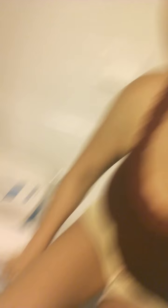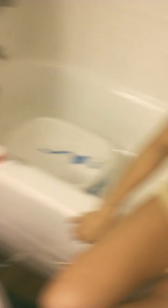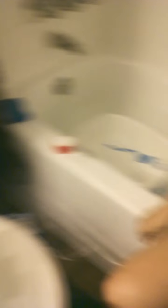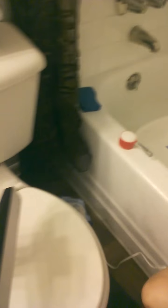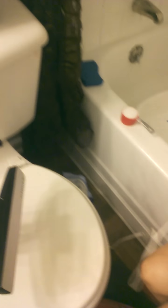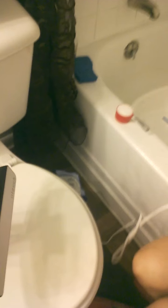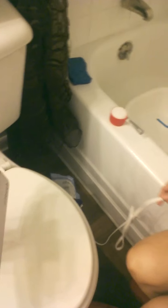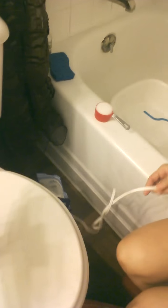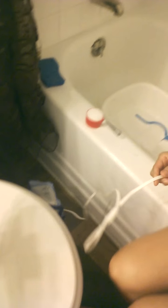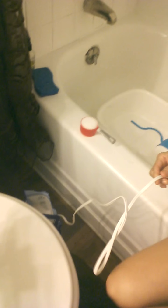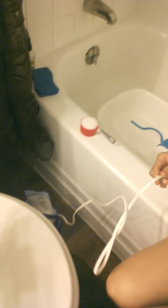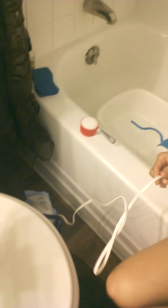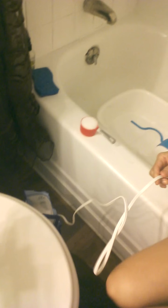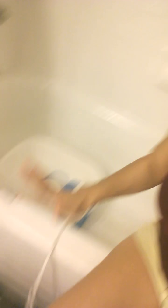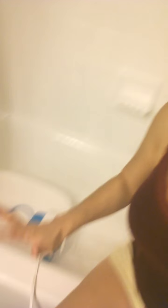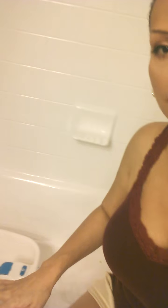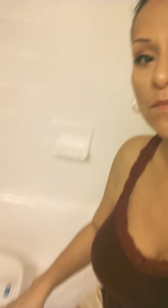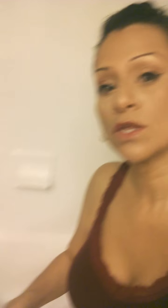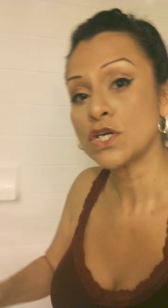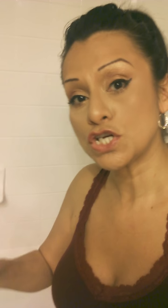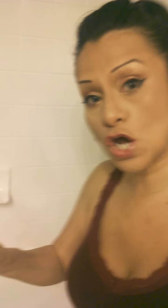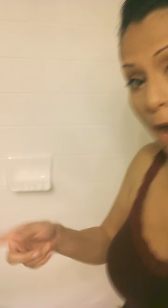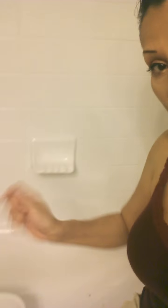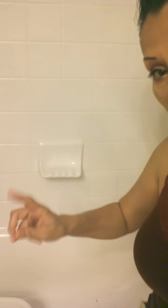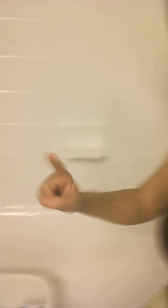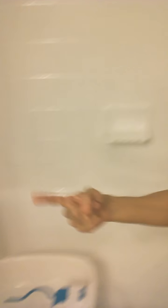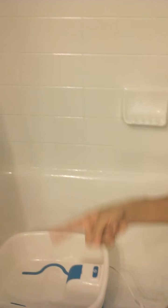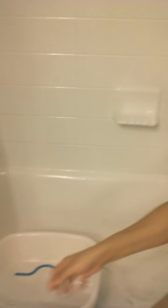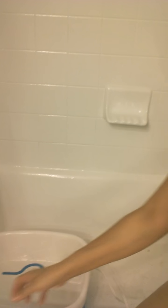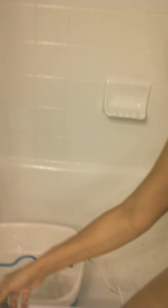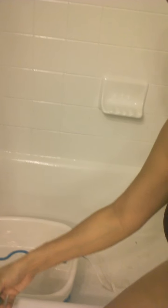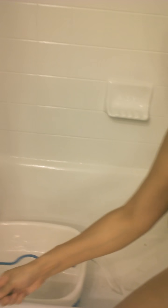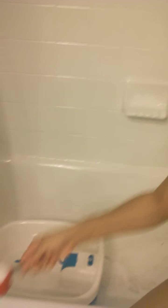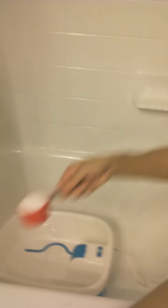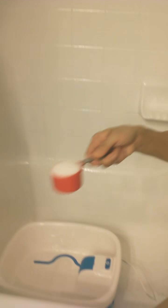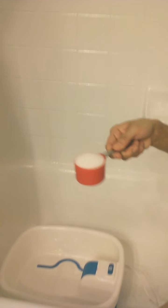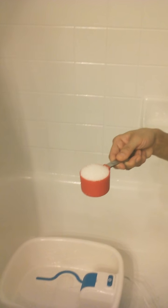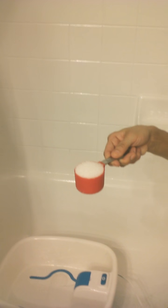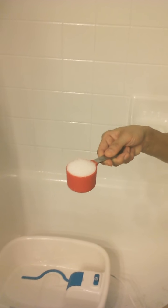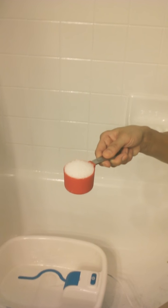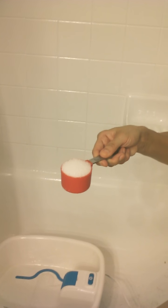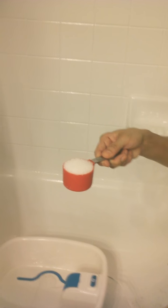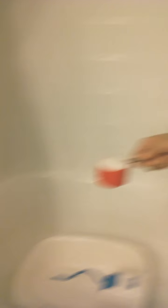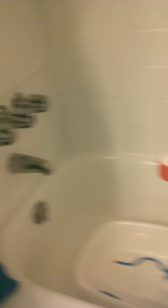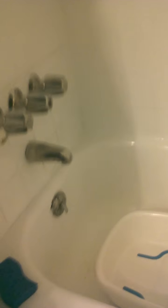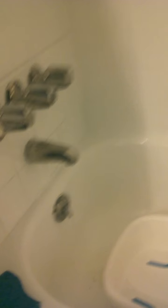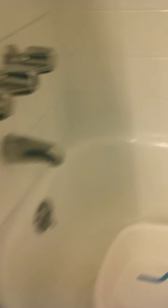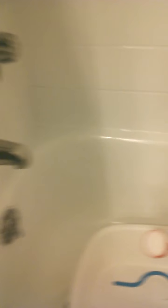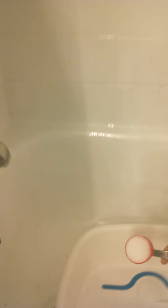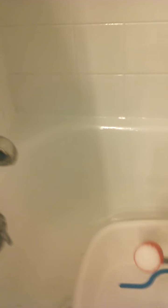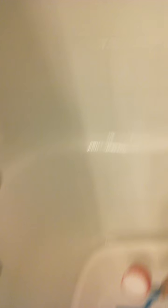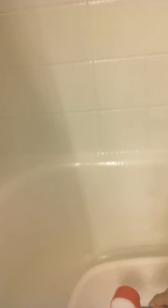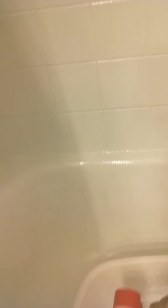outside. Try. Right. So I put both. What foot cup. Here.